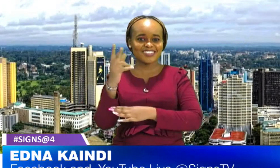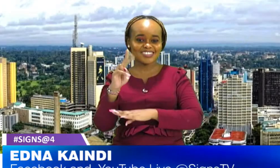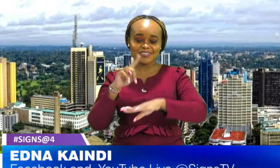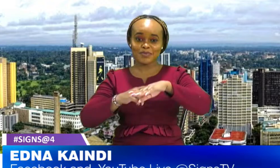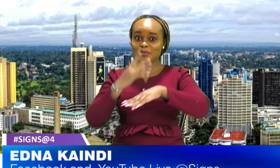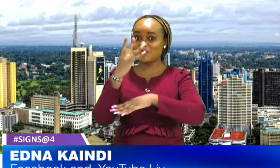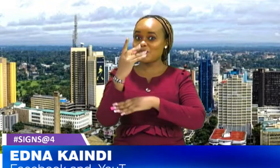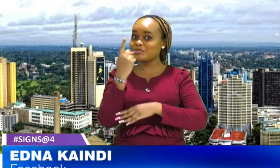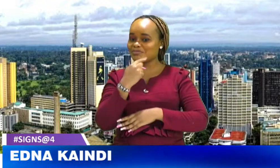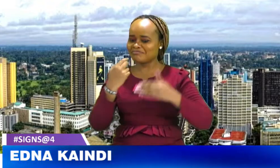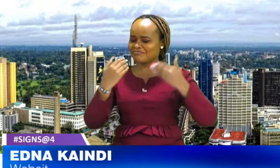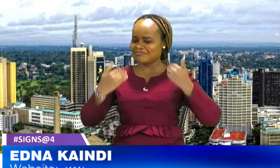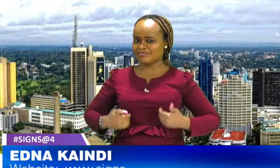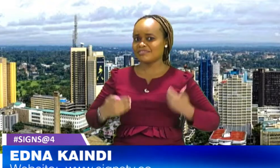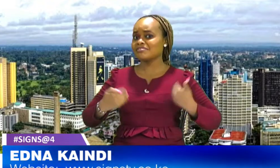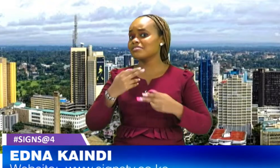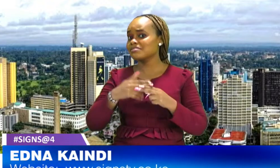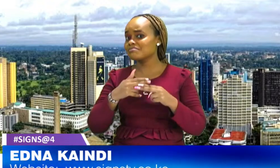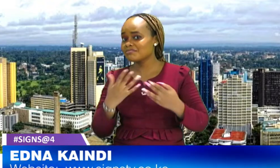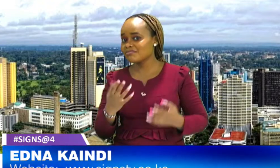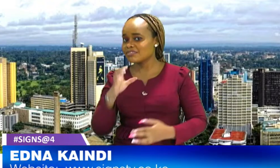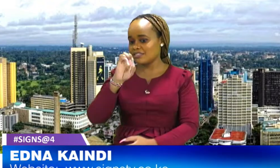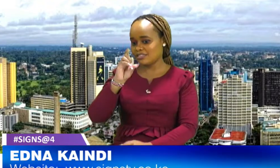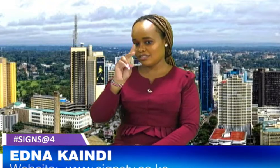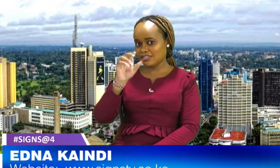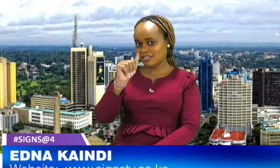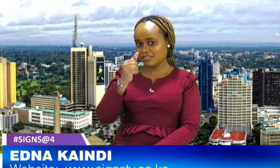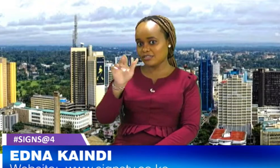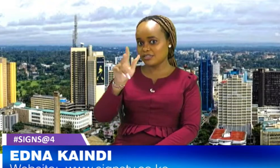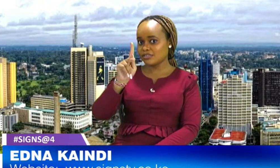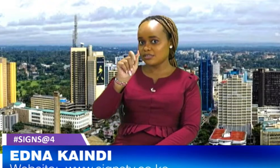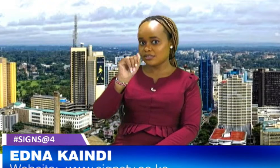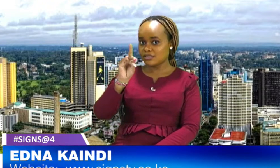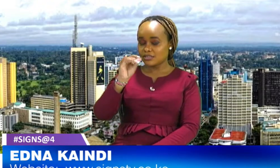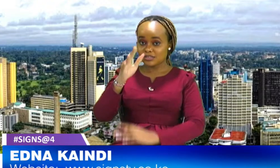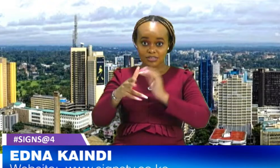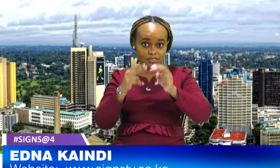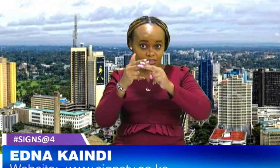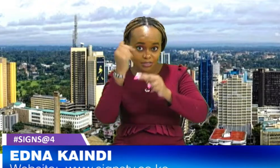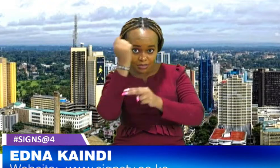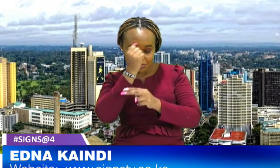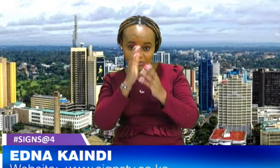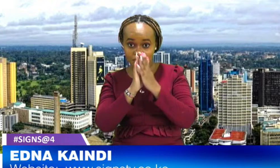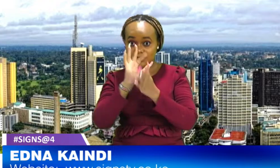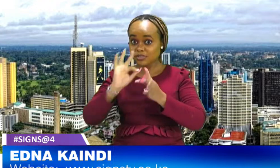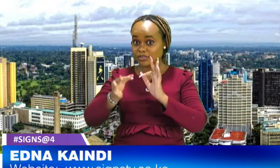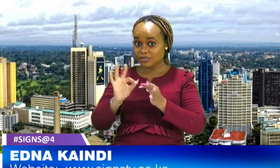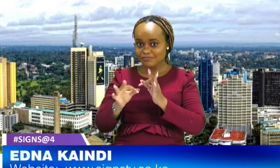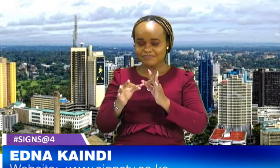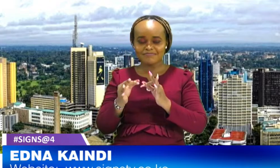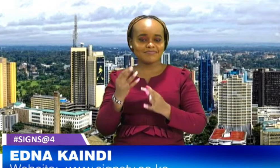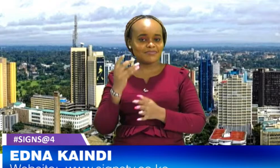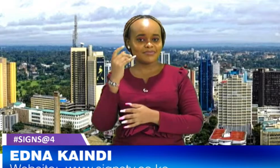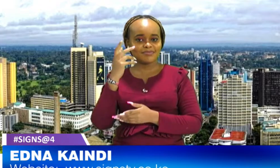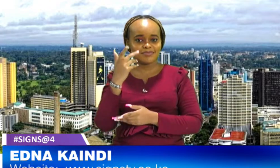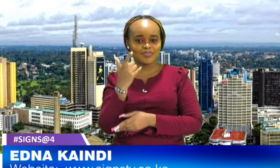Hello viewers and welcome to Science TV Brief News. You are with me, Edna Kaindi, and that is my sign name. With my sign language interpreter